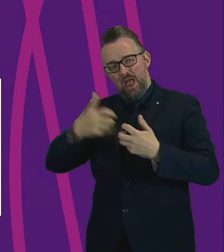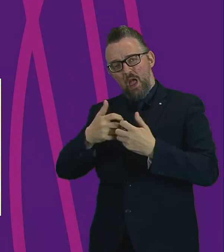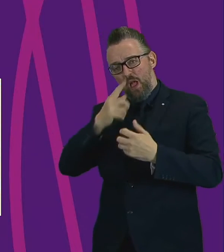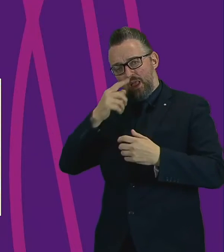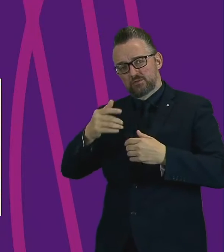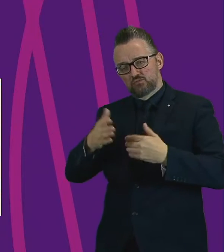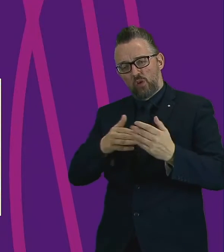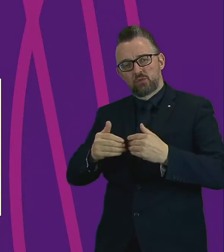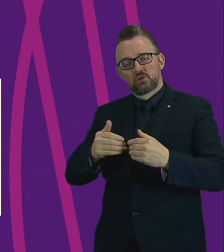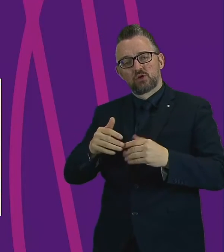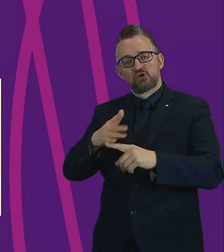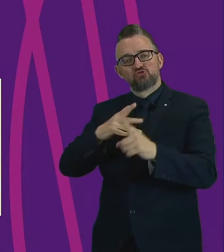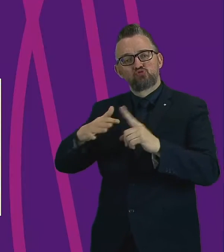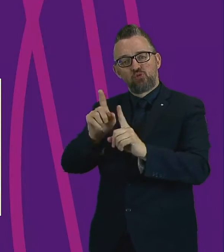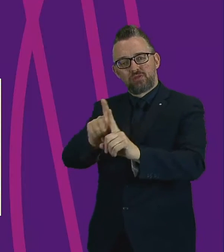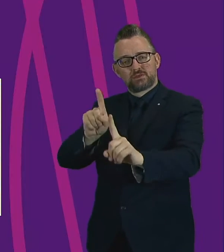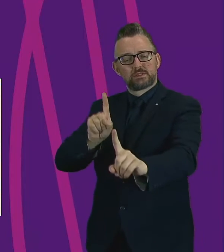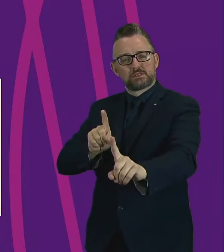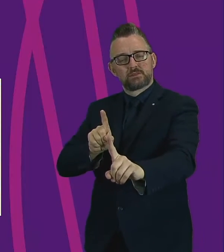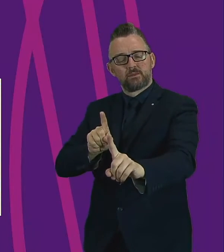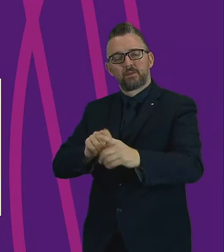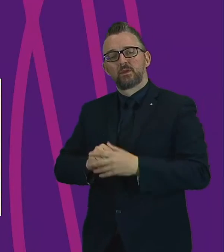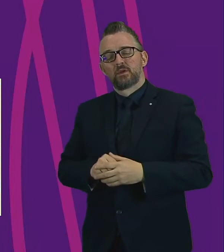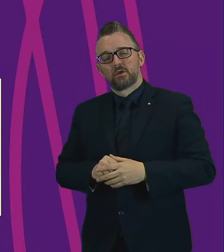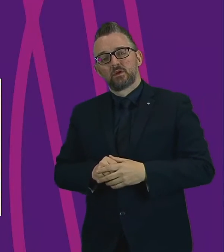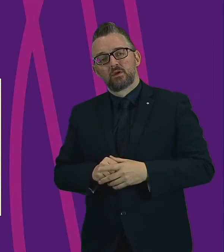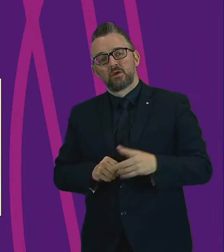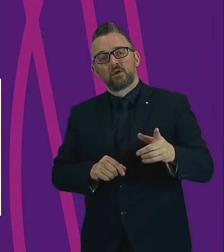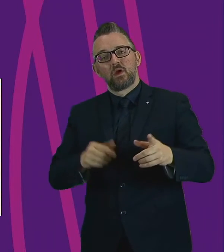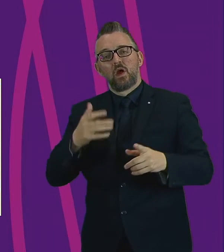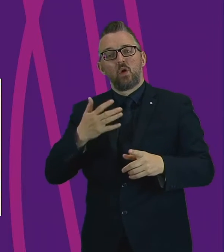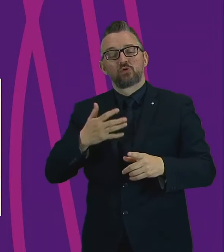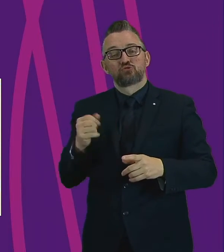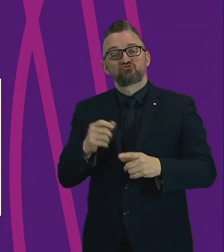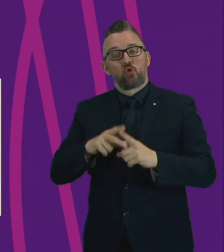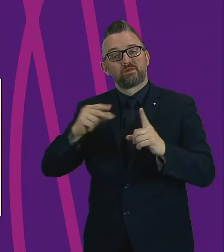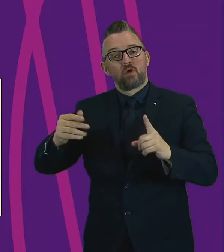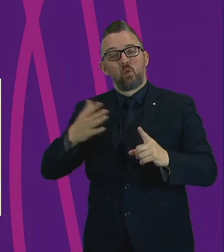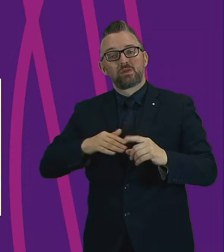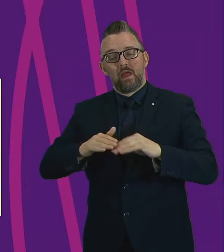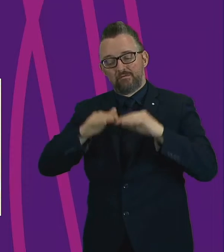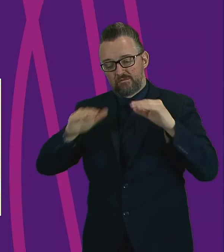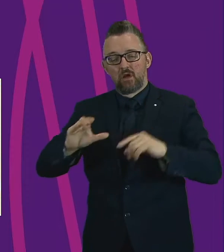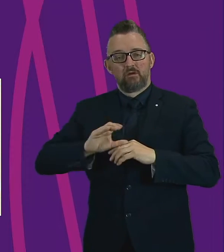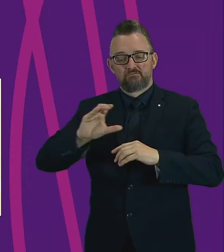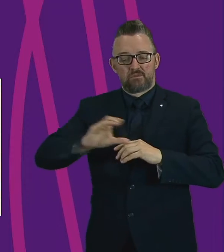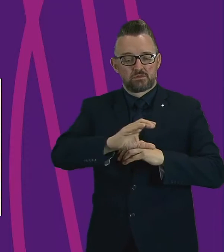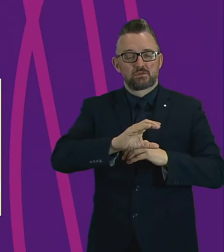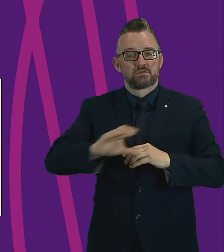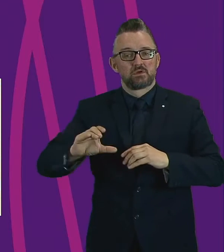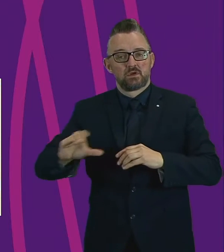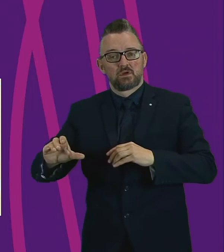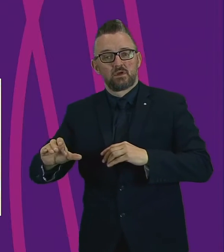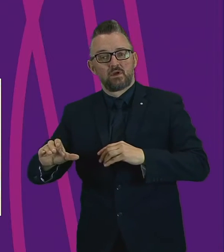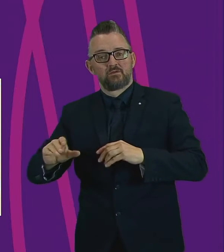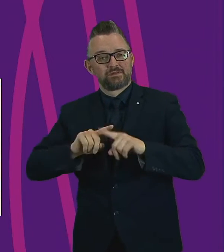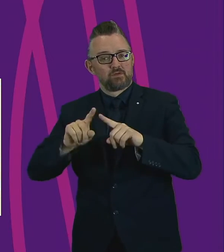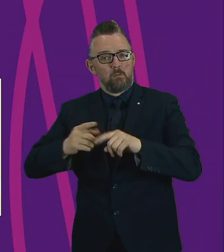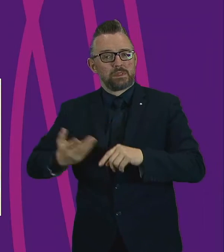distancing. The Scottish Conservatives want fair funding for councils, communities and businesses, and for prompt action, such as